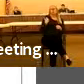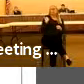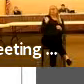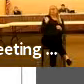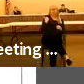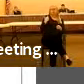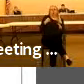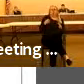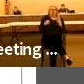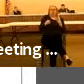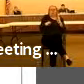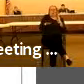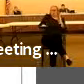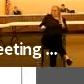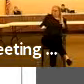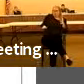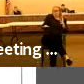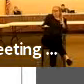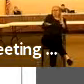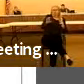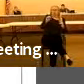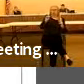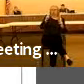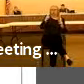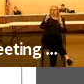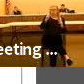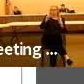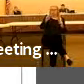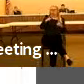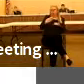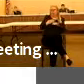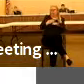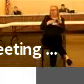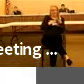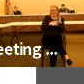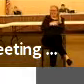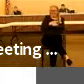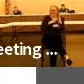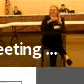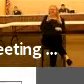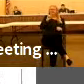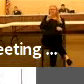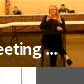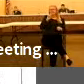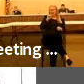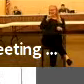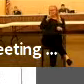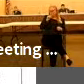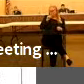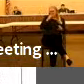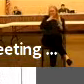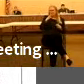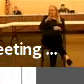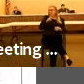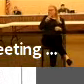east side of the project along East River Road and Scottsville West Henrietta Road to